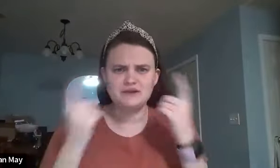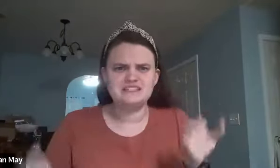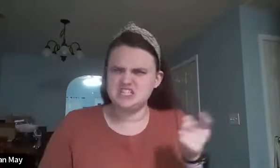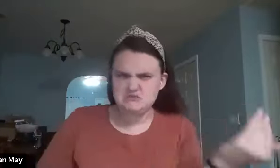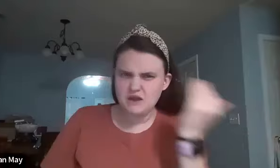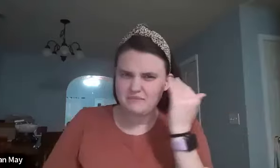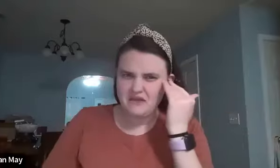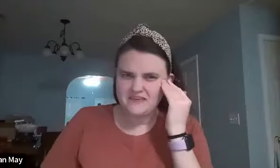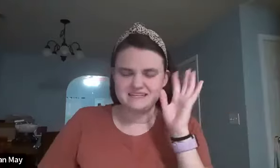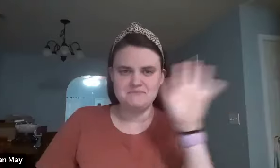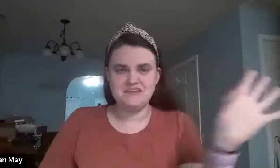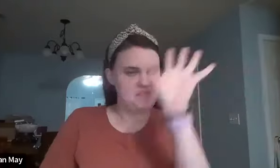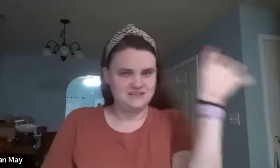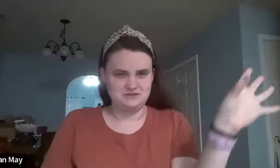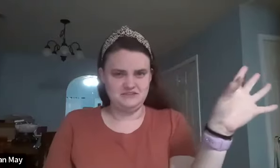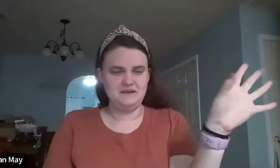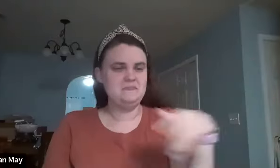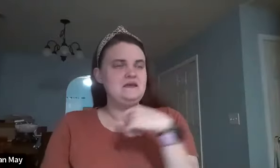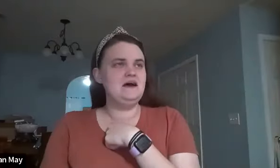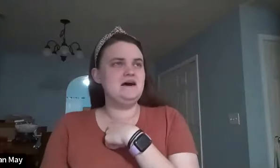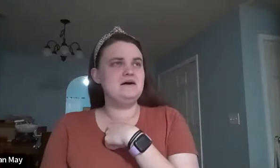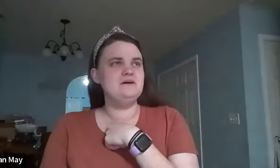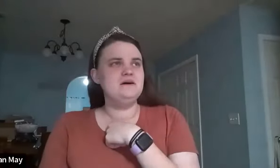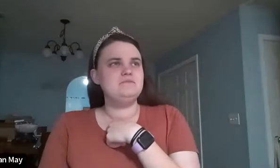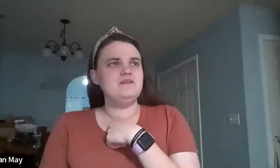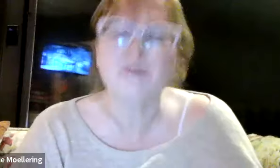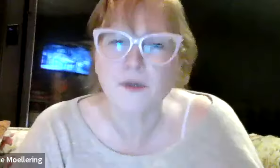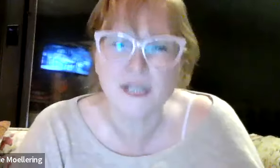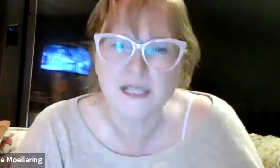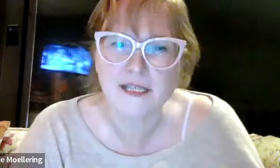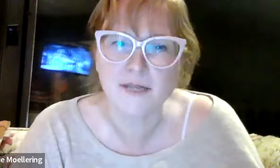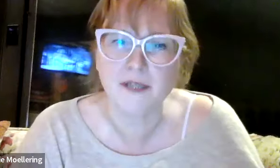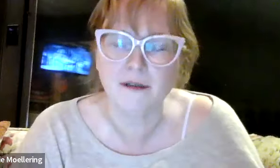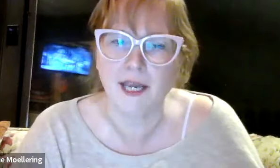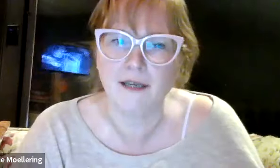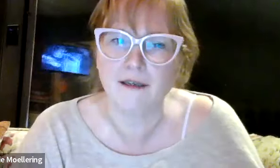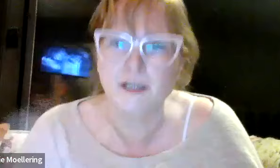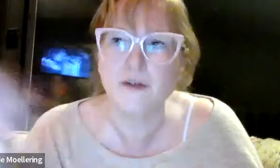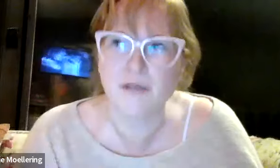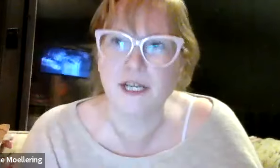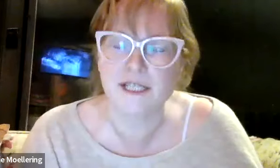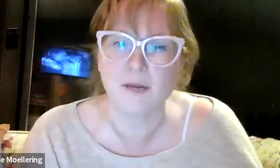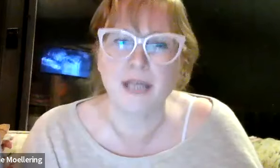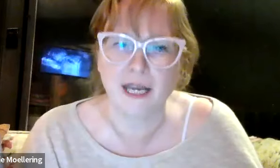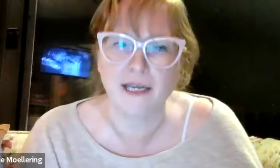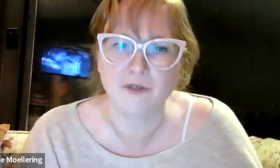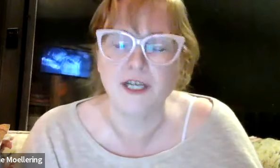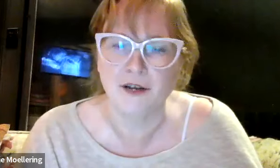brain's like, did you know this? Like I'm thinking that sort of thing. What if you were going to say something like, Henry had a stomach ache after eating all